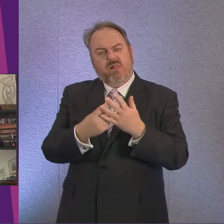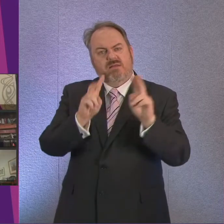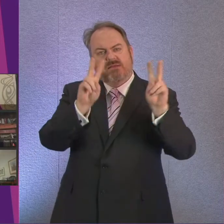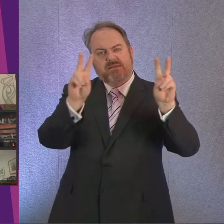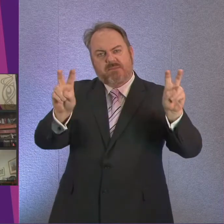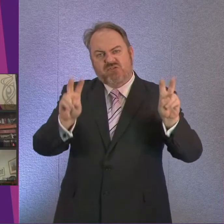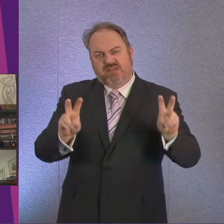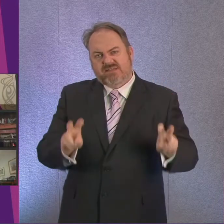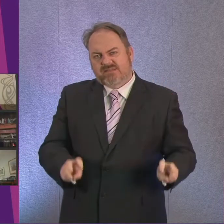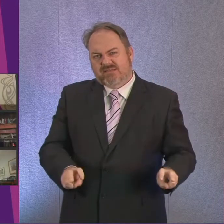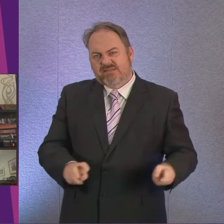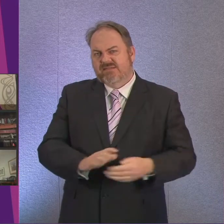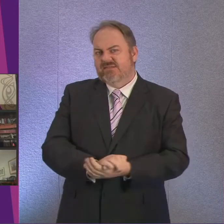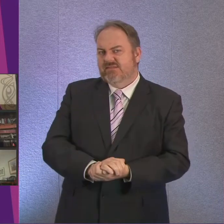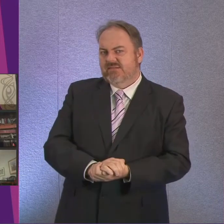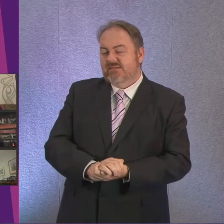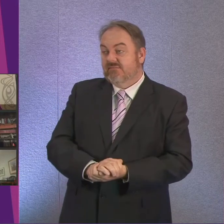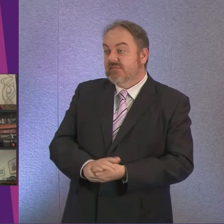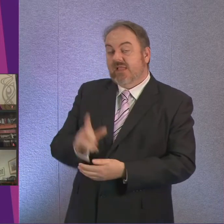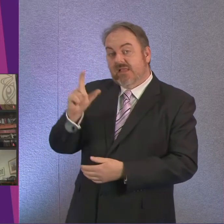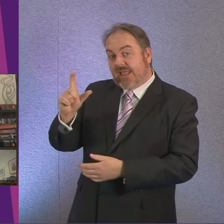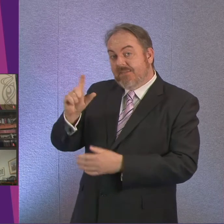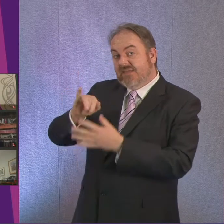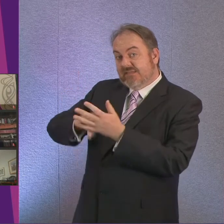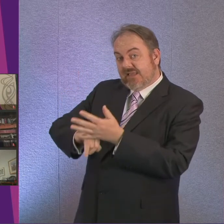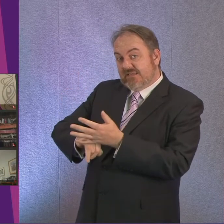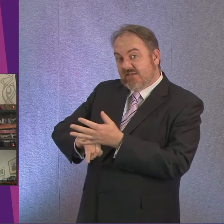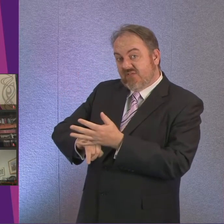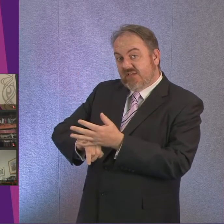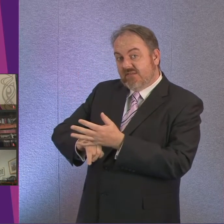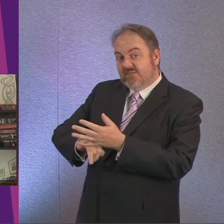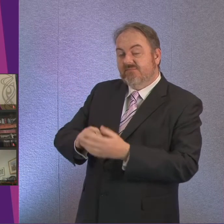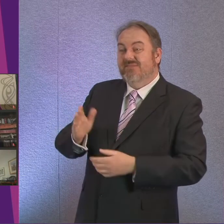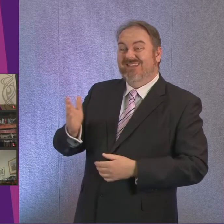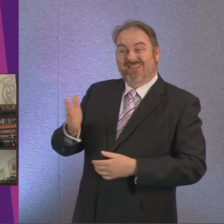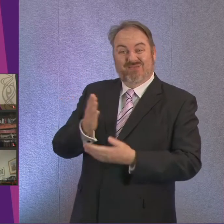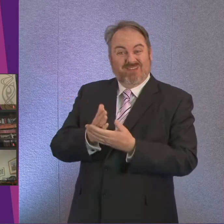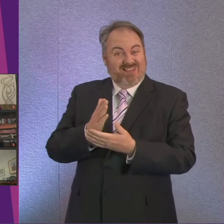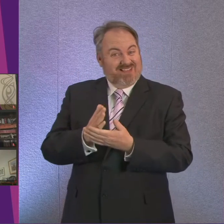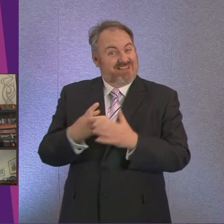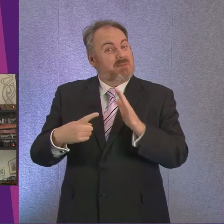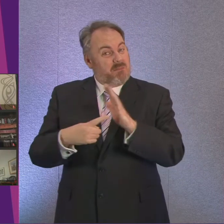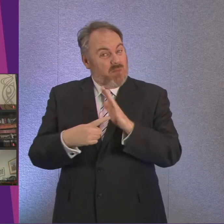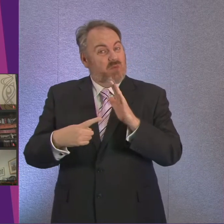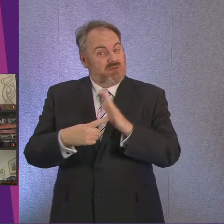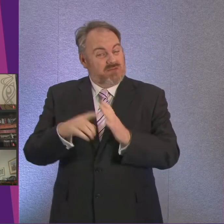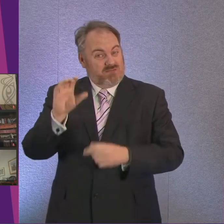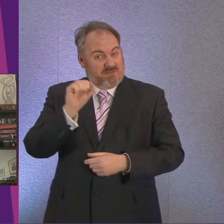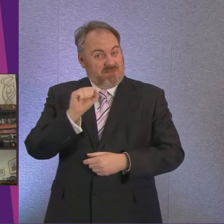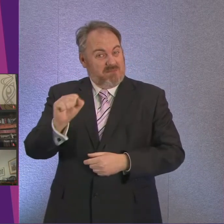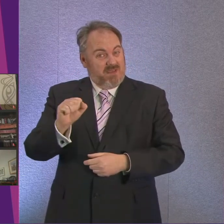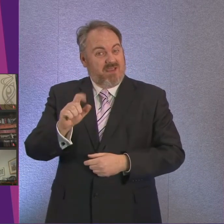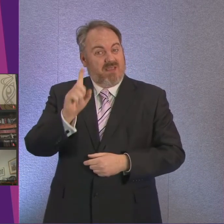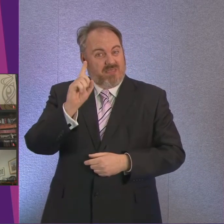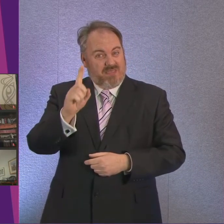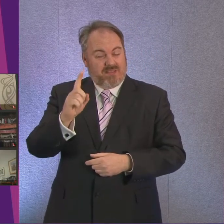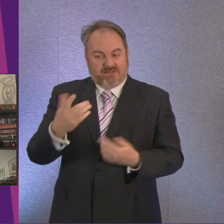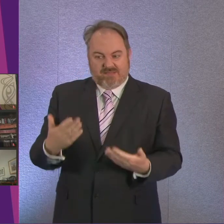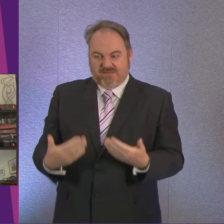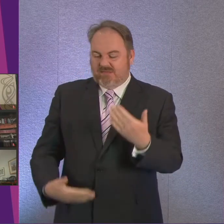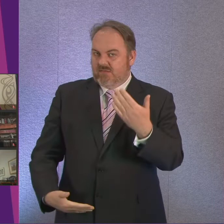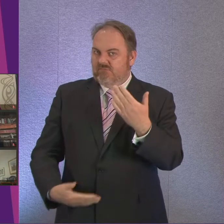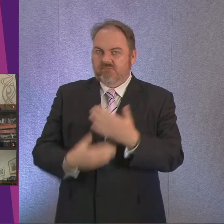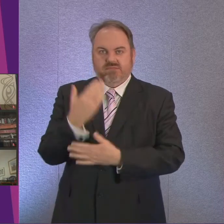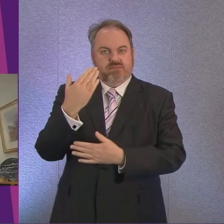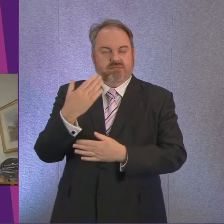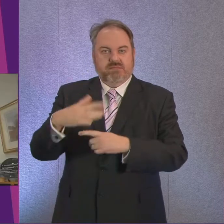Secretary, The important point to remember here, Presiding Officer, is that we're dealing with an unprecedented